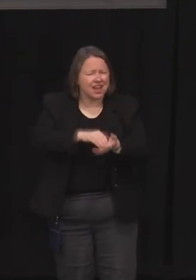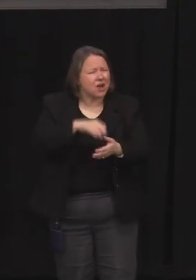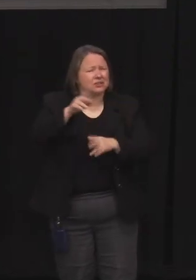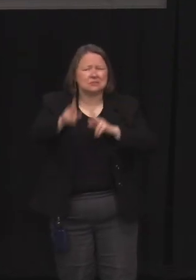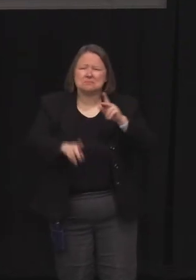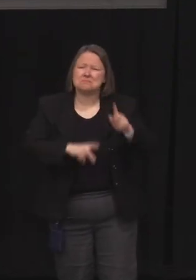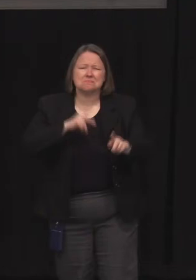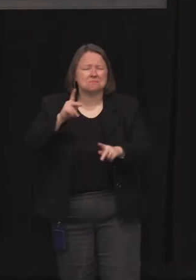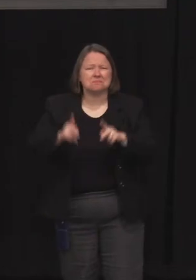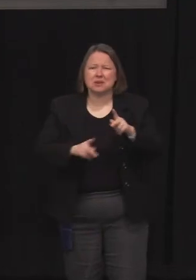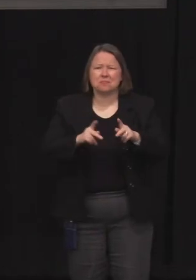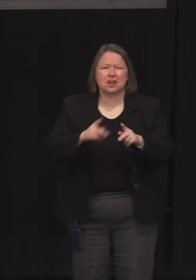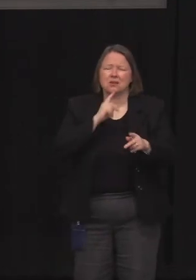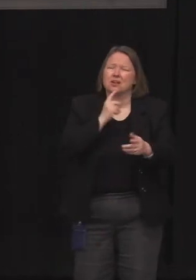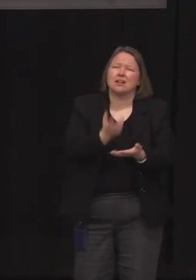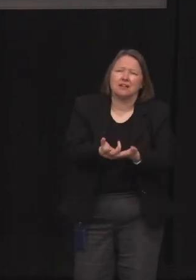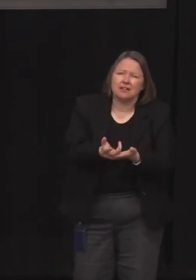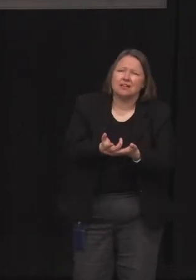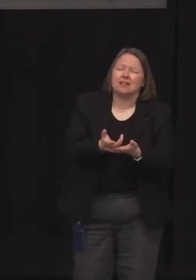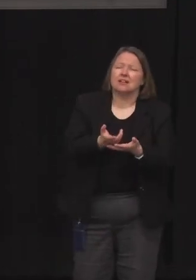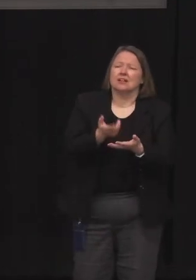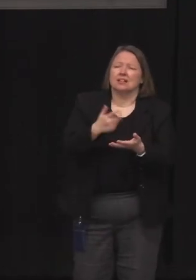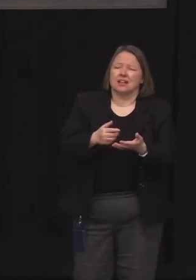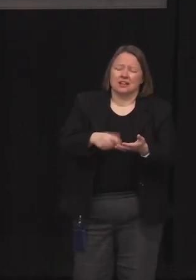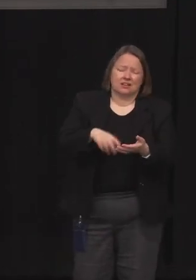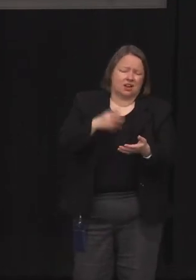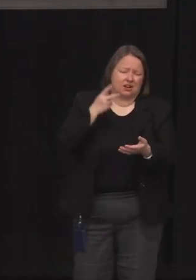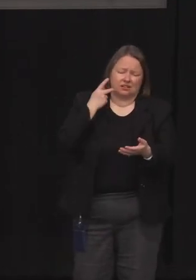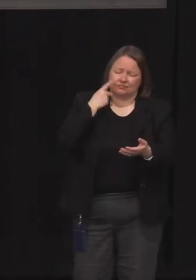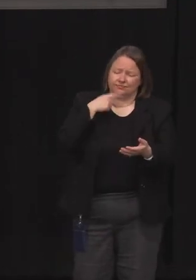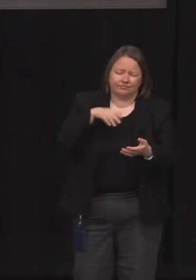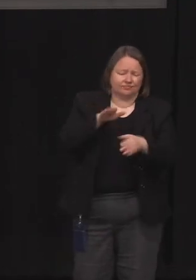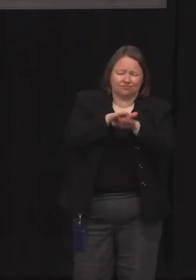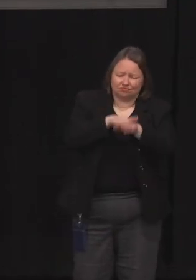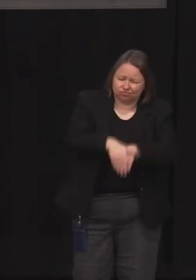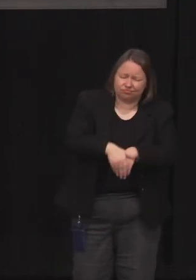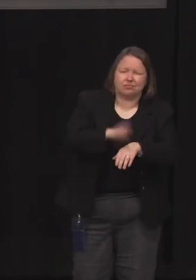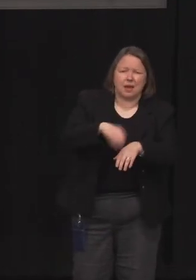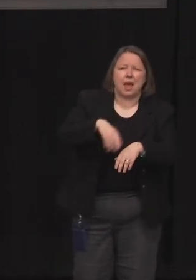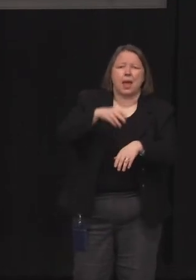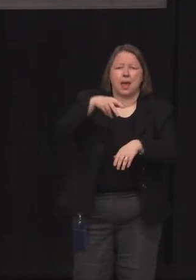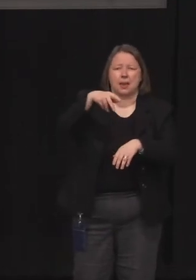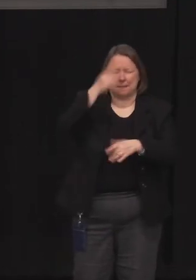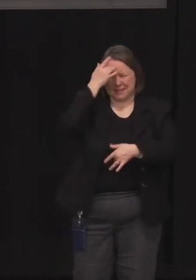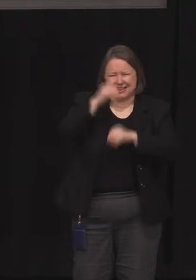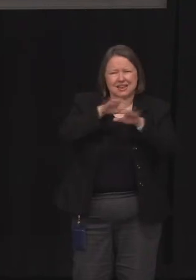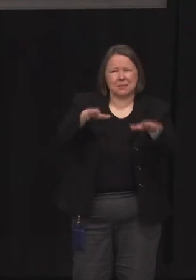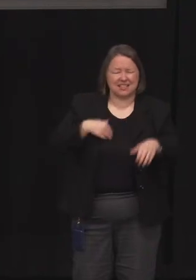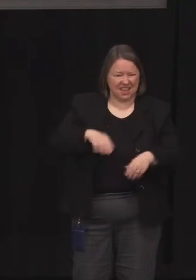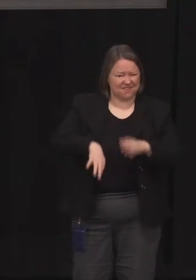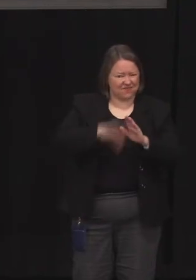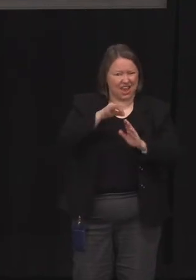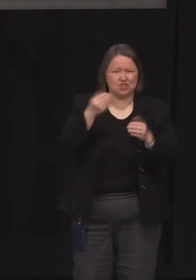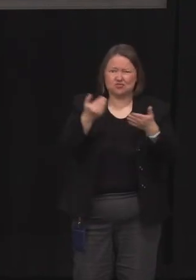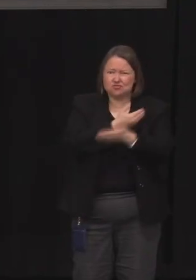people who have been crushed by a pandemic that seems to discover a new variant every week.